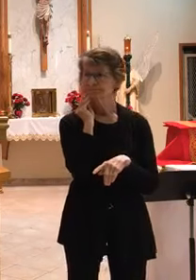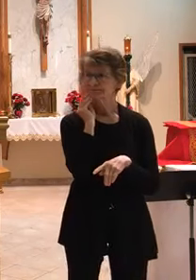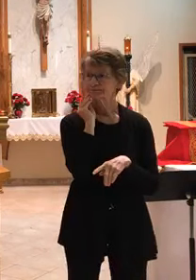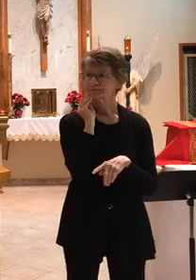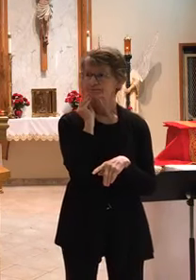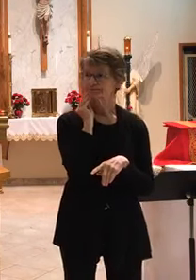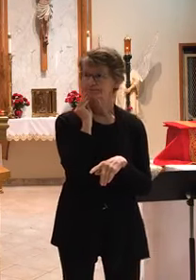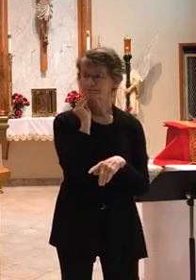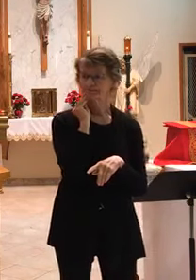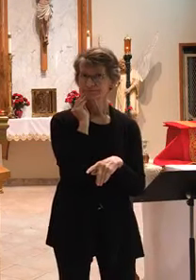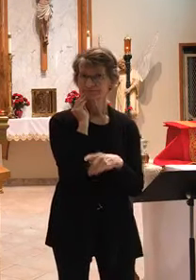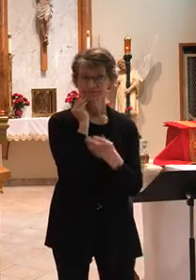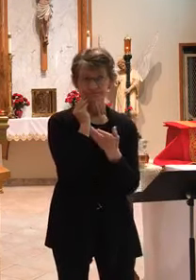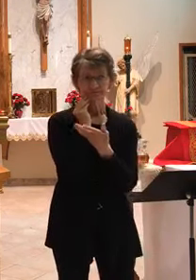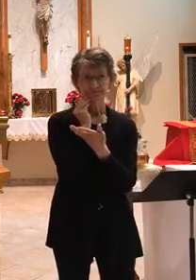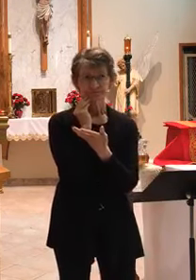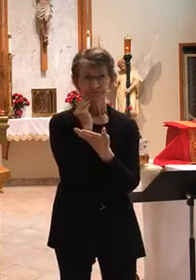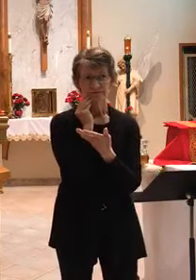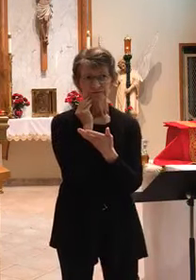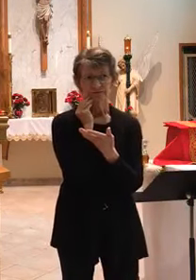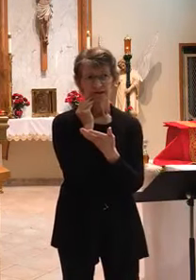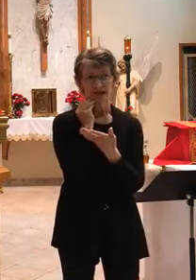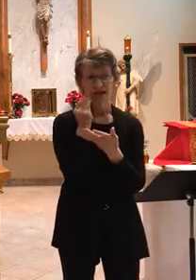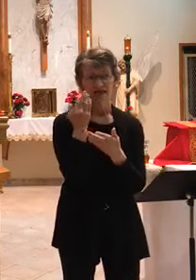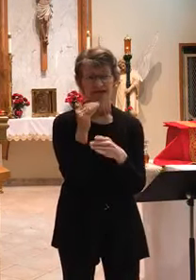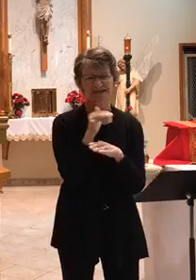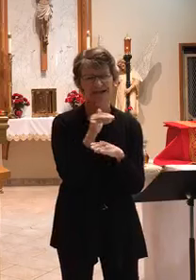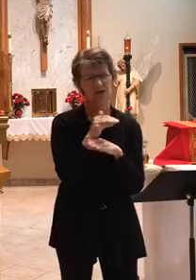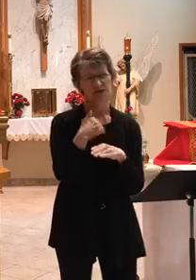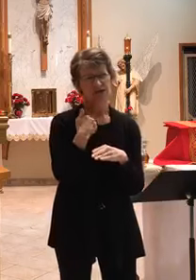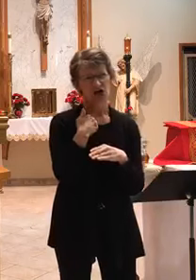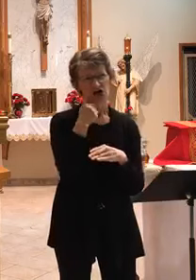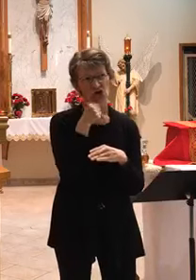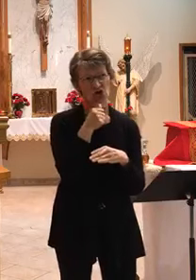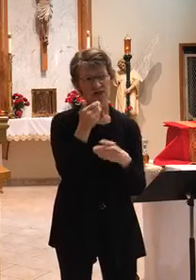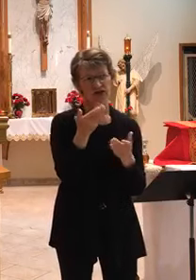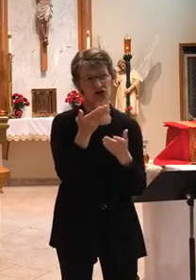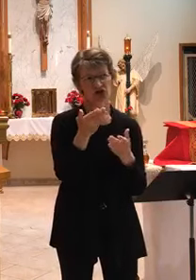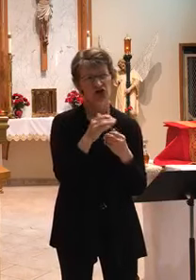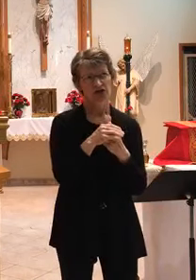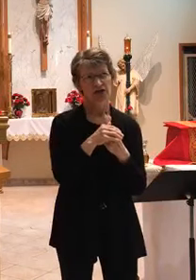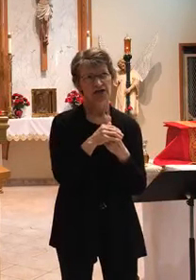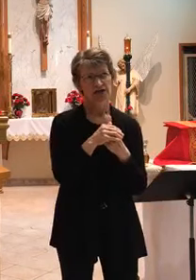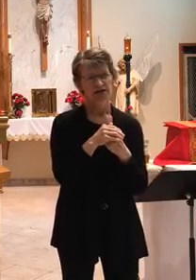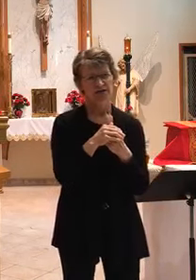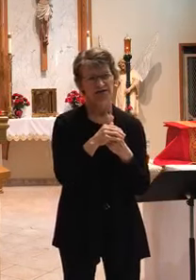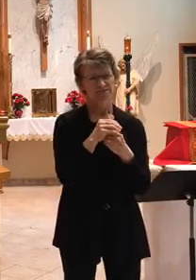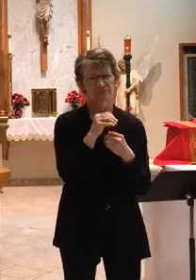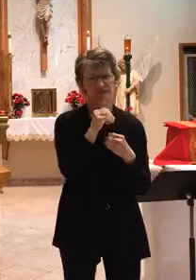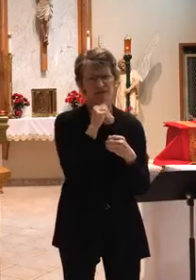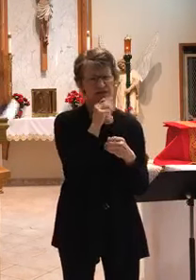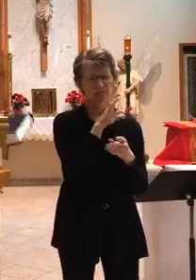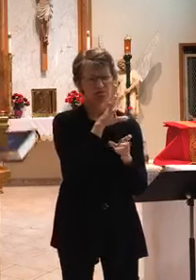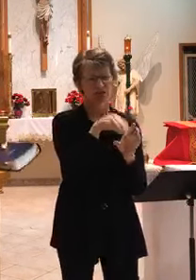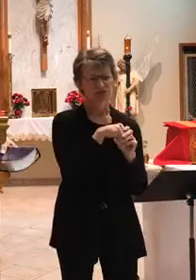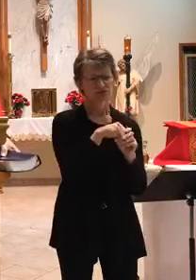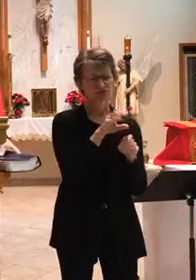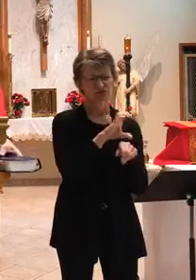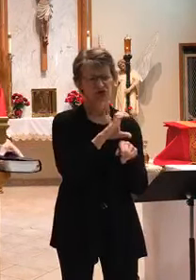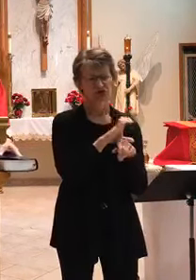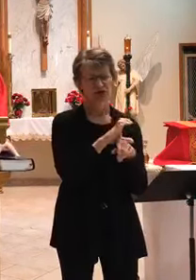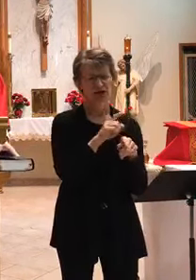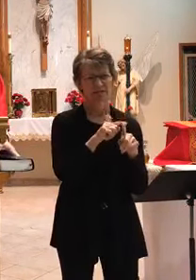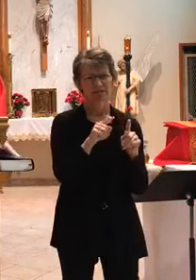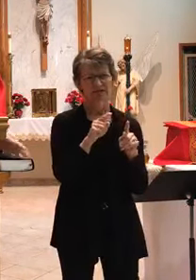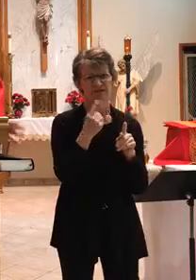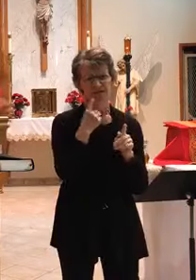I was very bothered last night. There was a young girl here. They weren't parishioner of ours, but it looked like she was